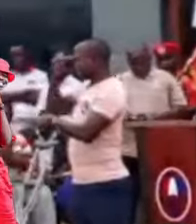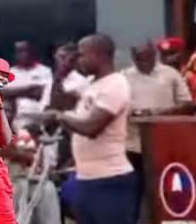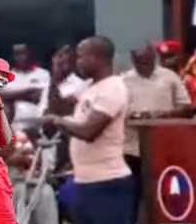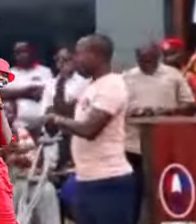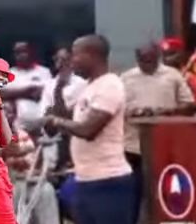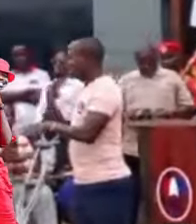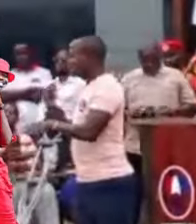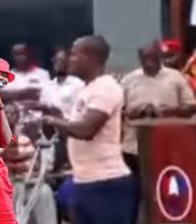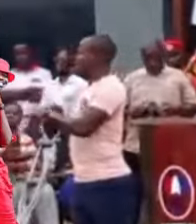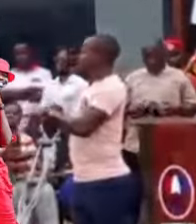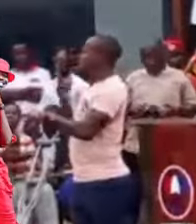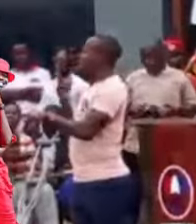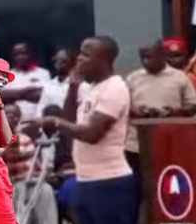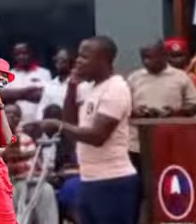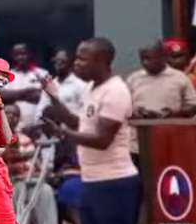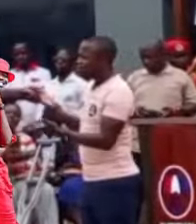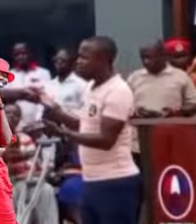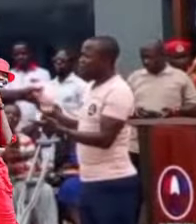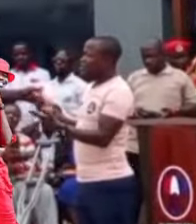deaf.